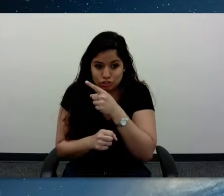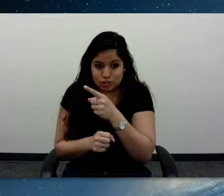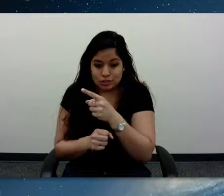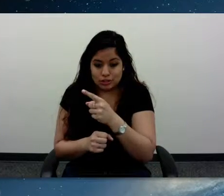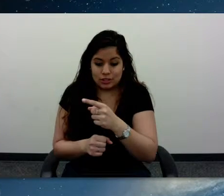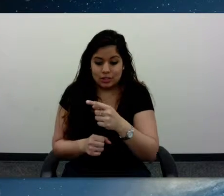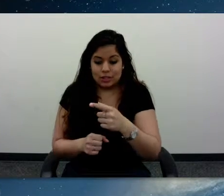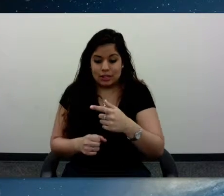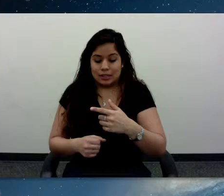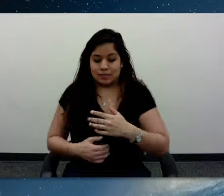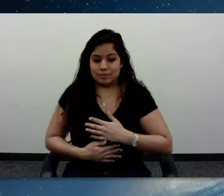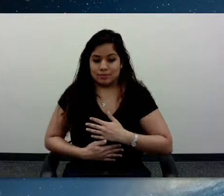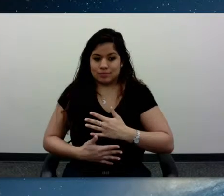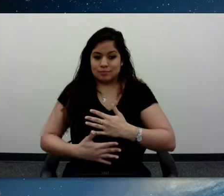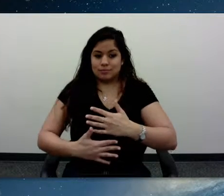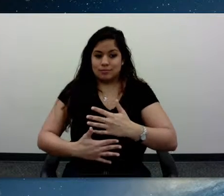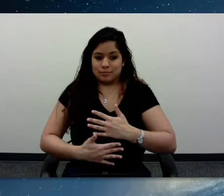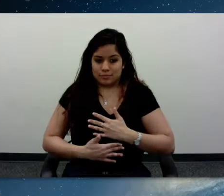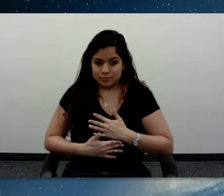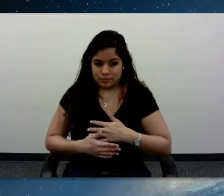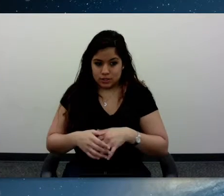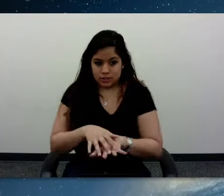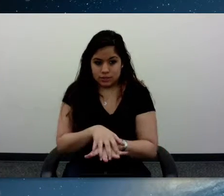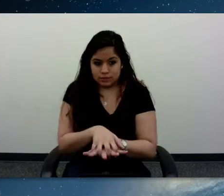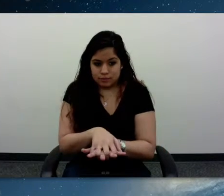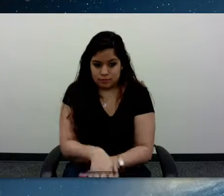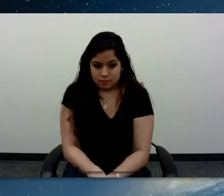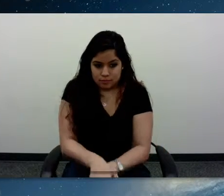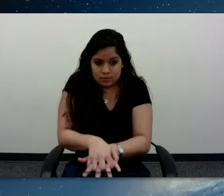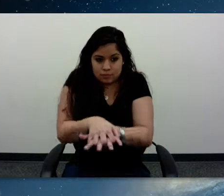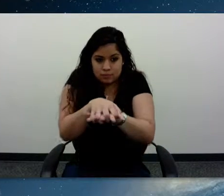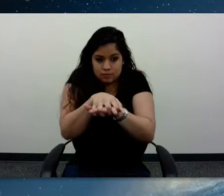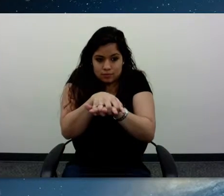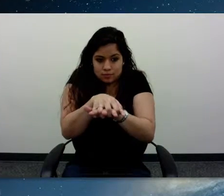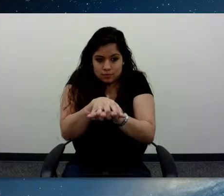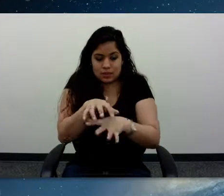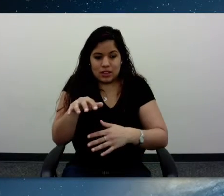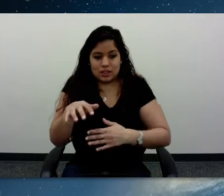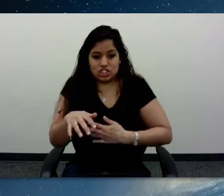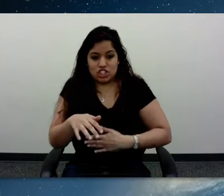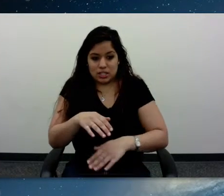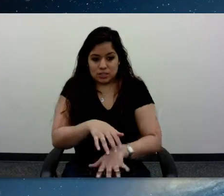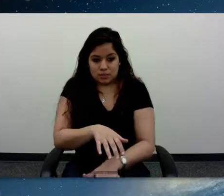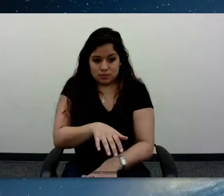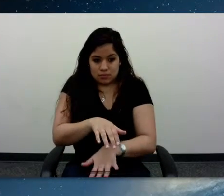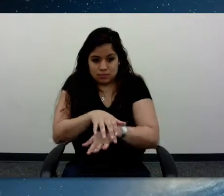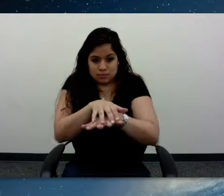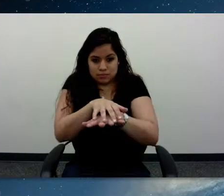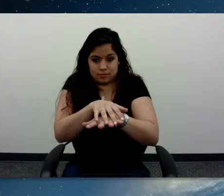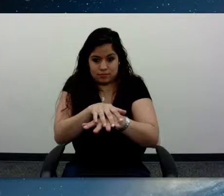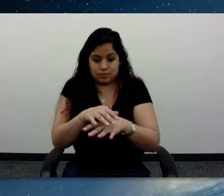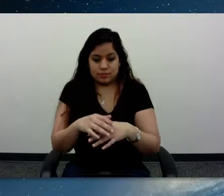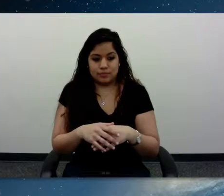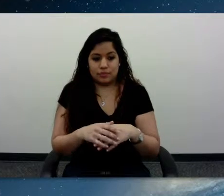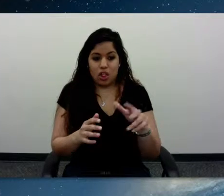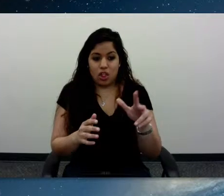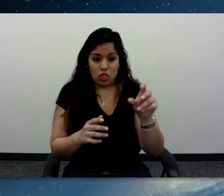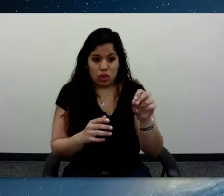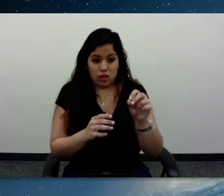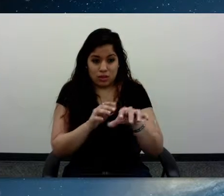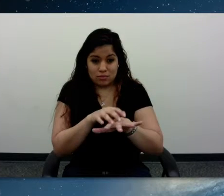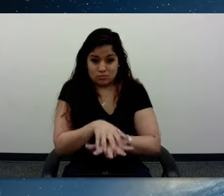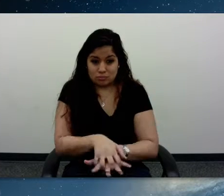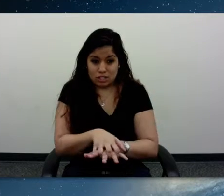its natural position to let the heart refill with blood. So, my 30 compressions are going to look like this. 1,